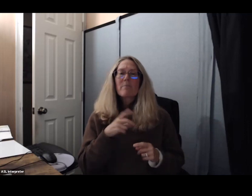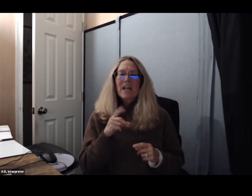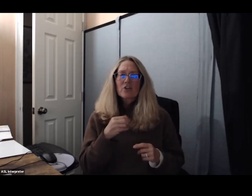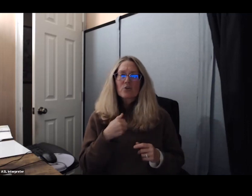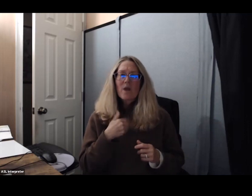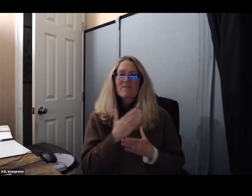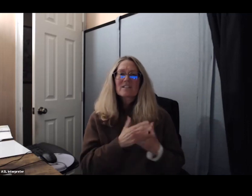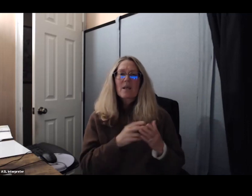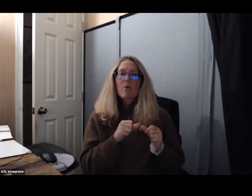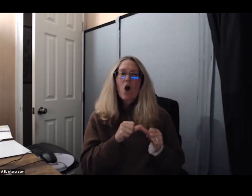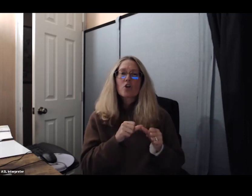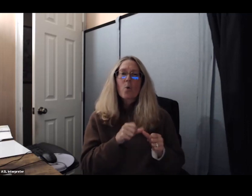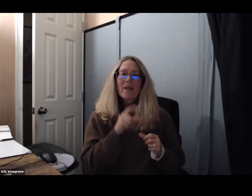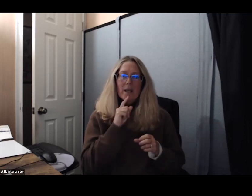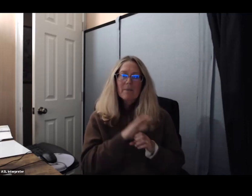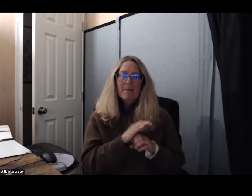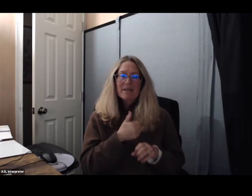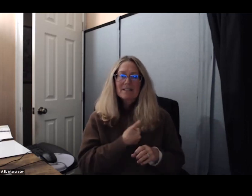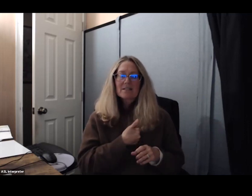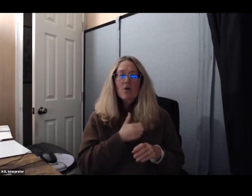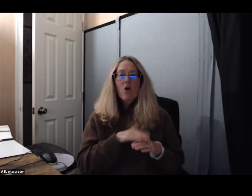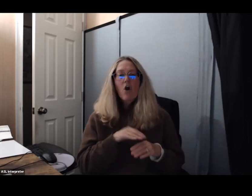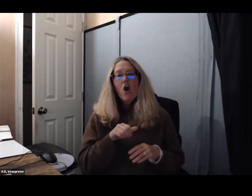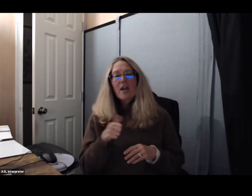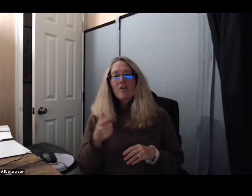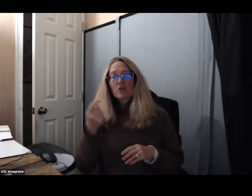some ongoing commitments on other